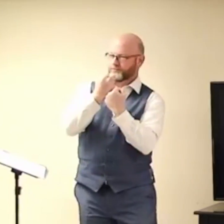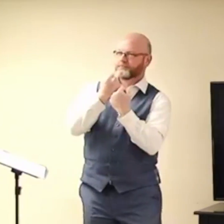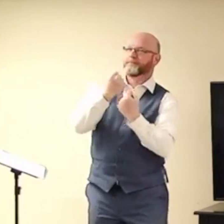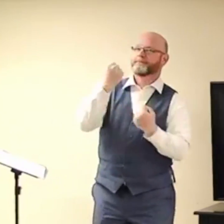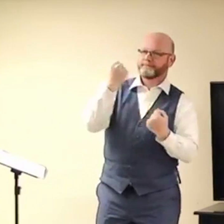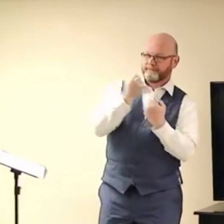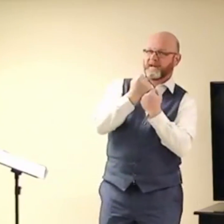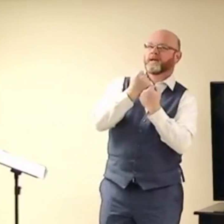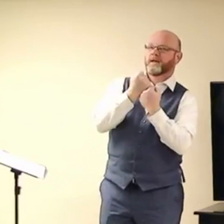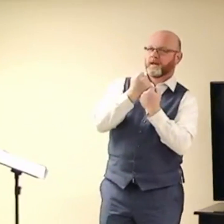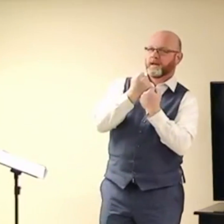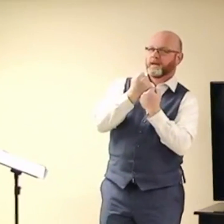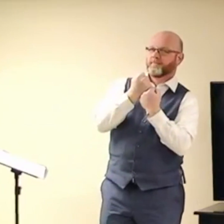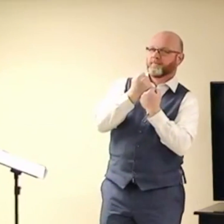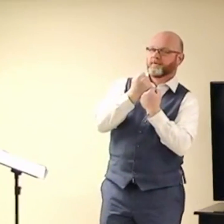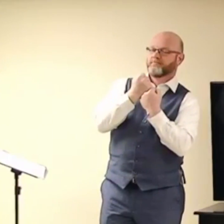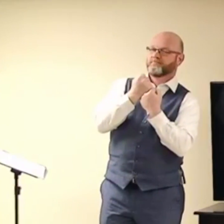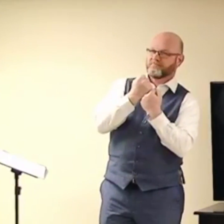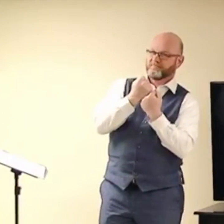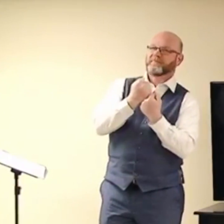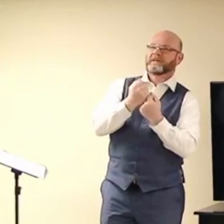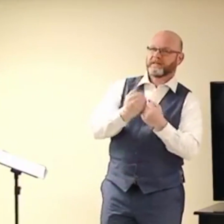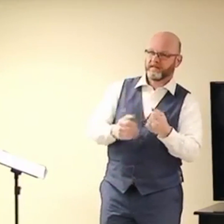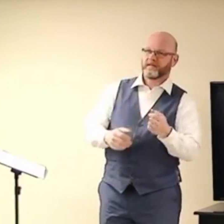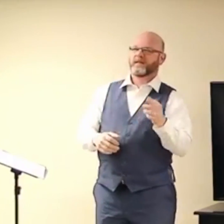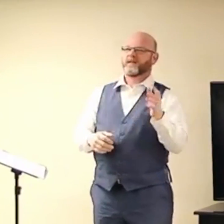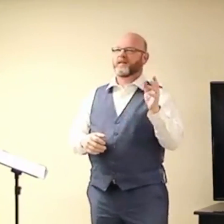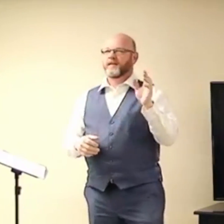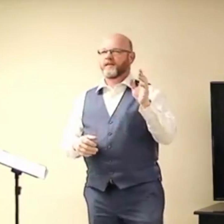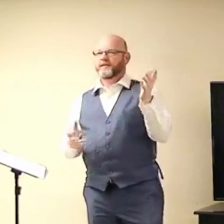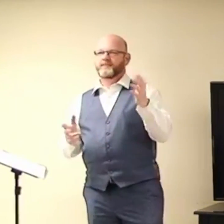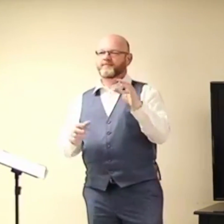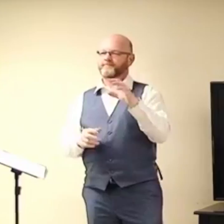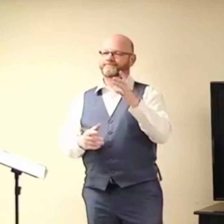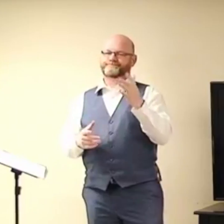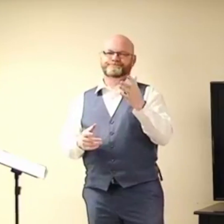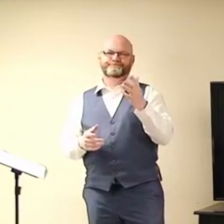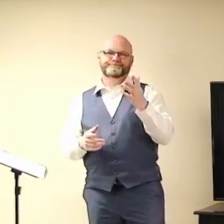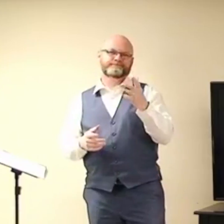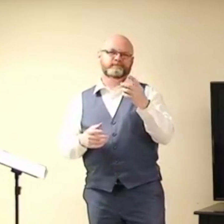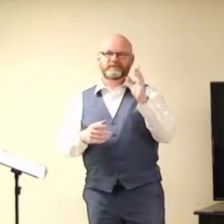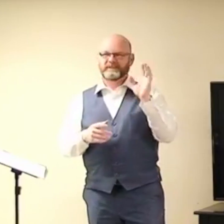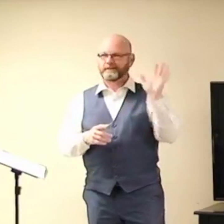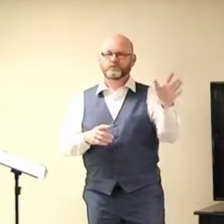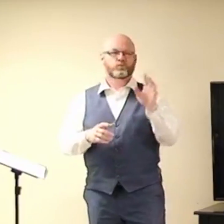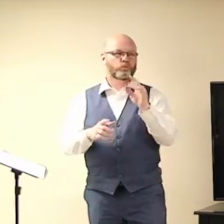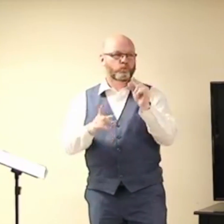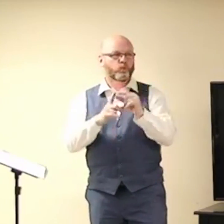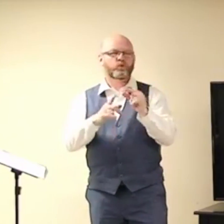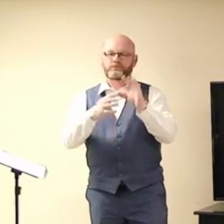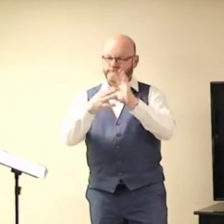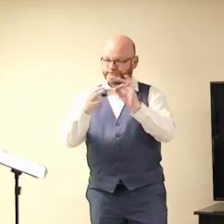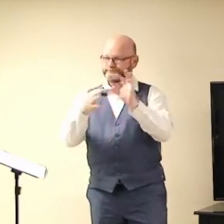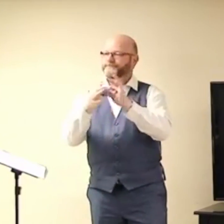Back up. I mean support, not literally a butt. Back up to. But they